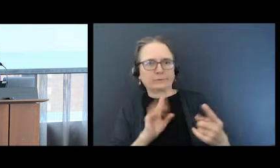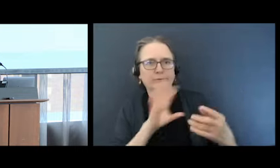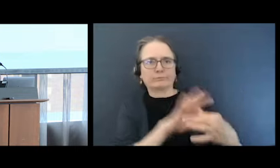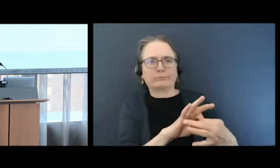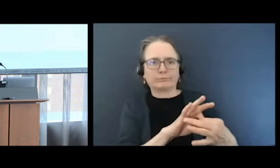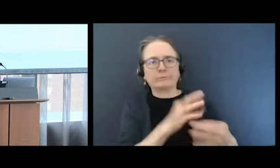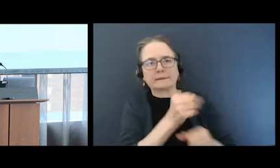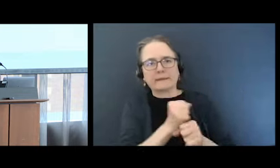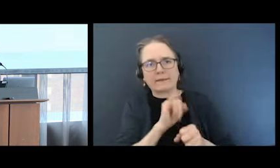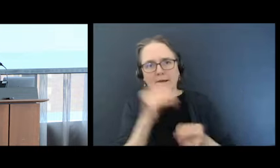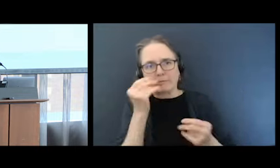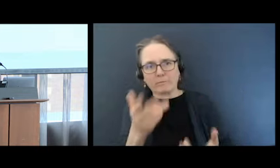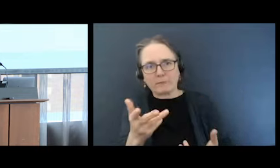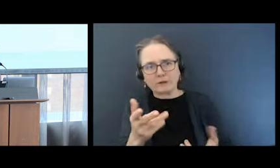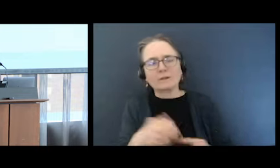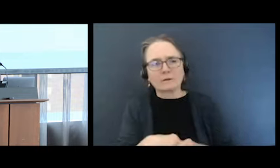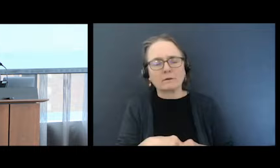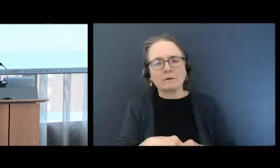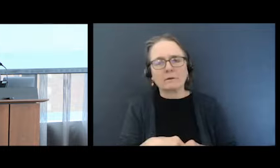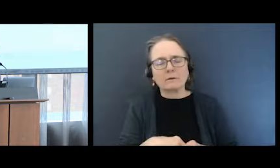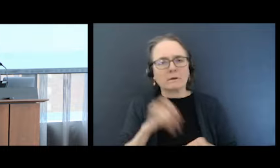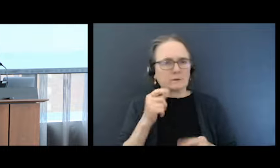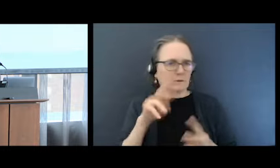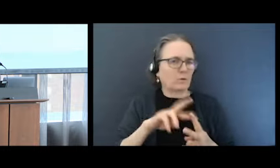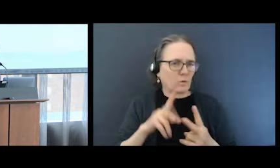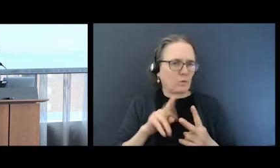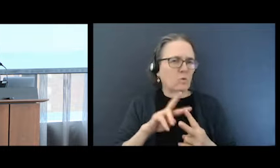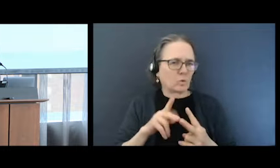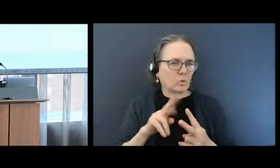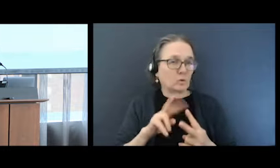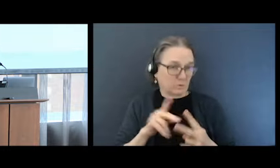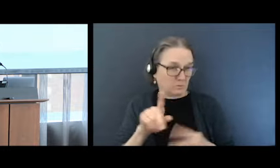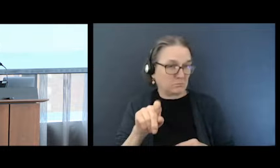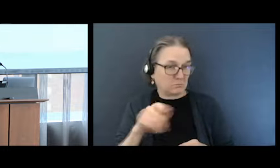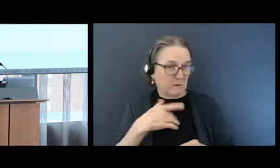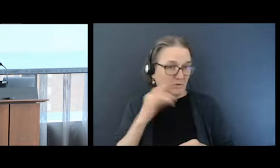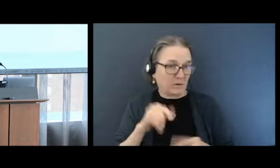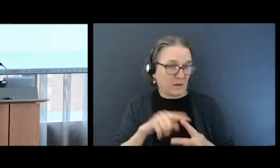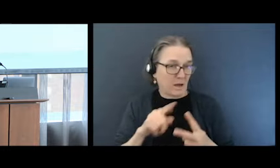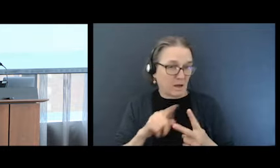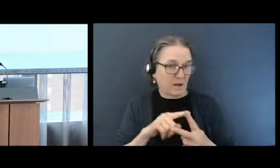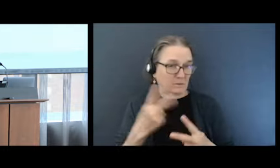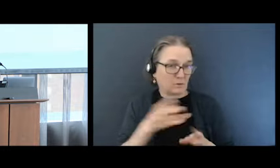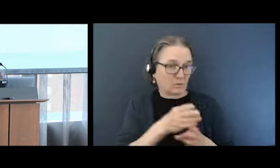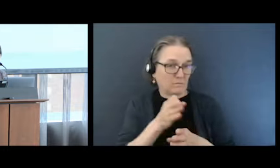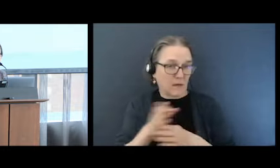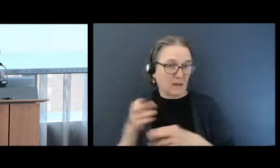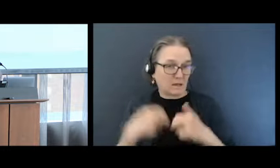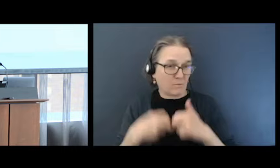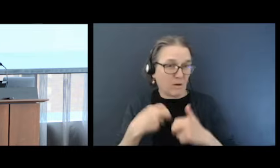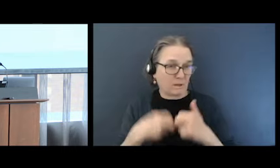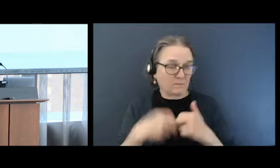Is that a fair summary in that sense? Okay. Okay. That's